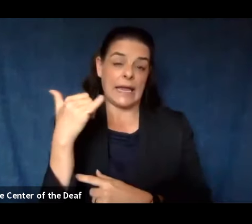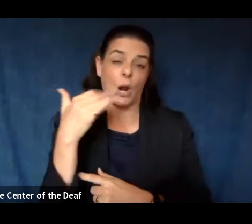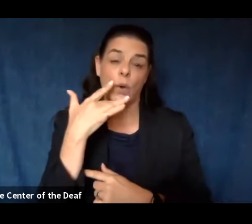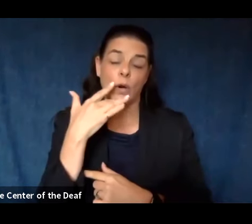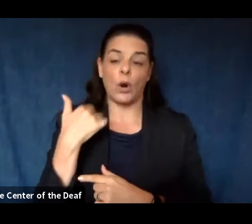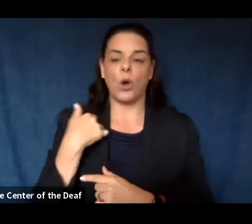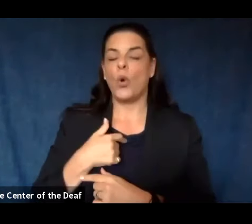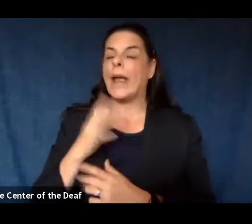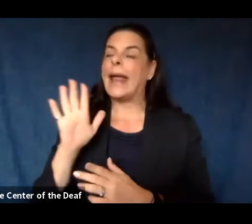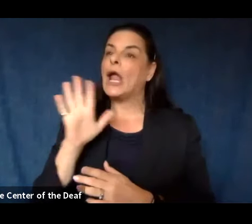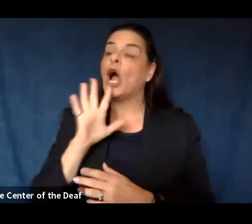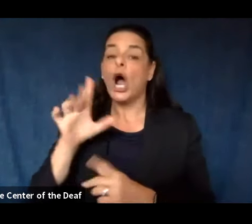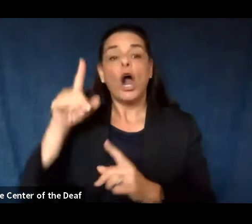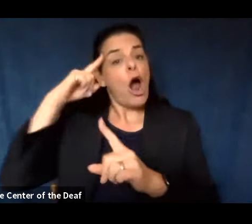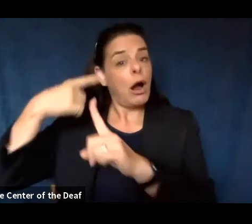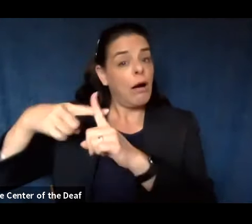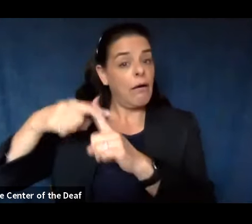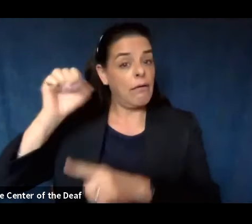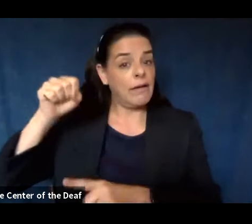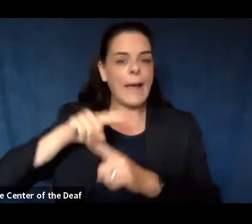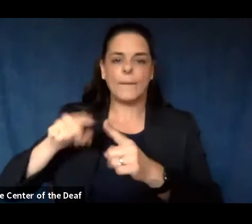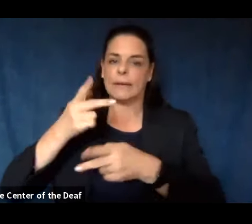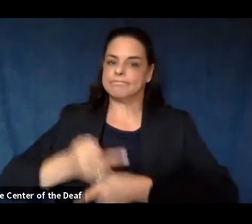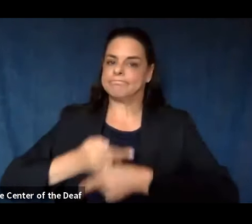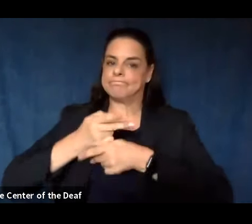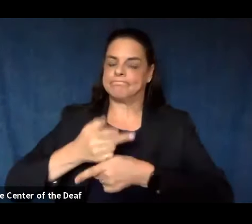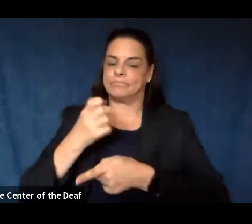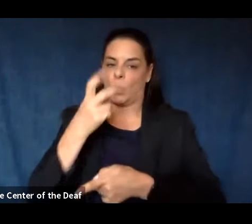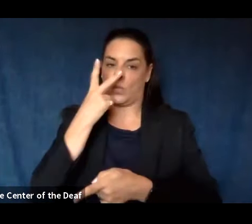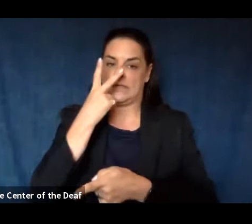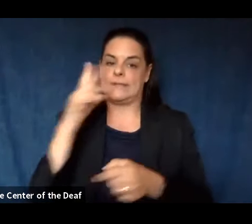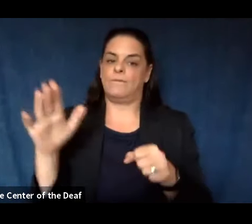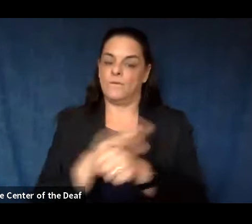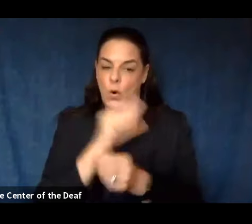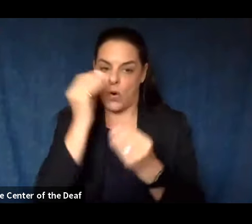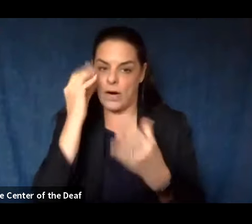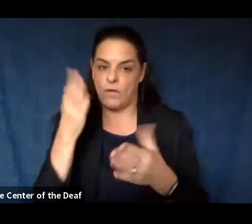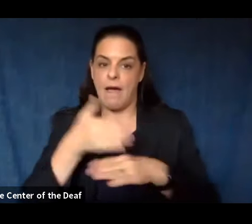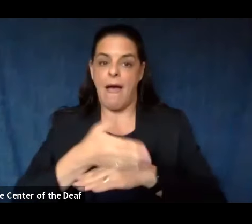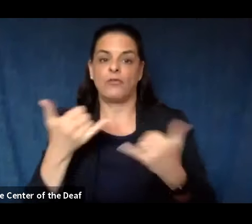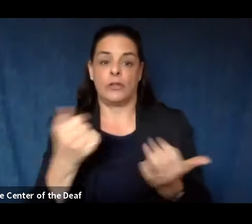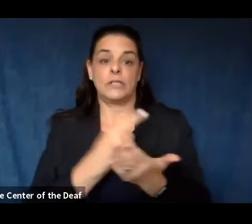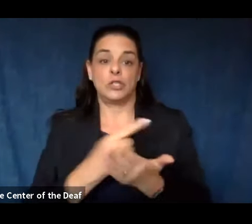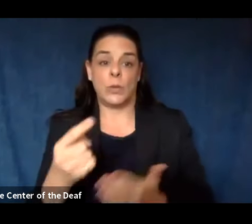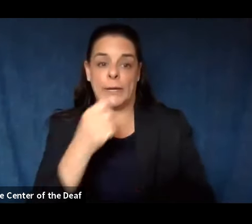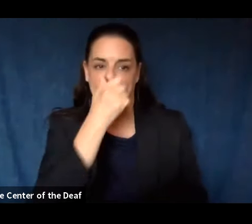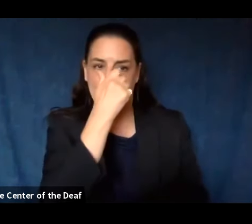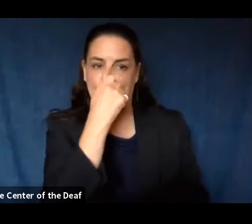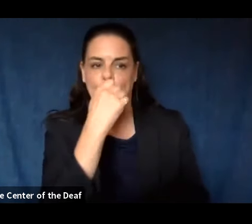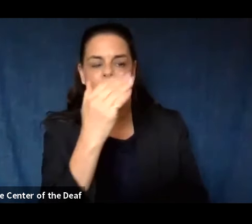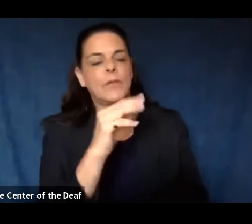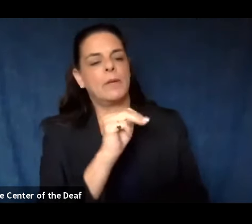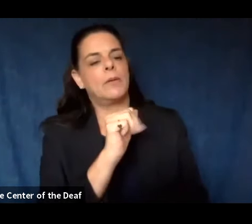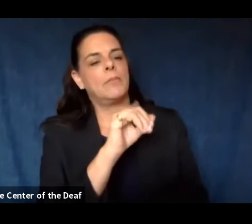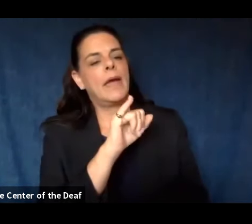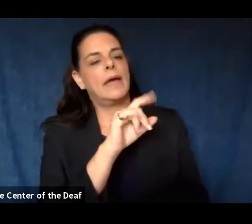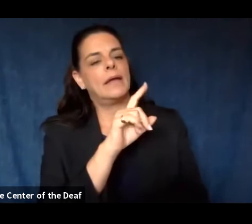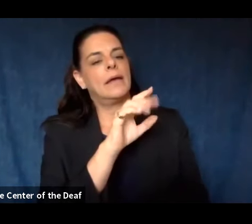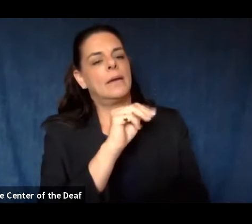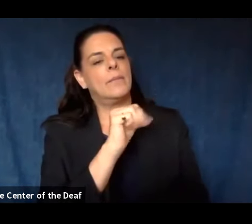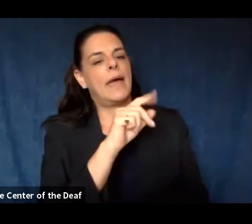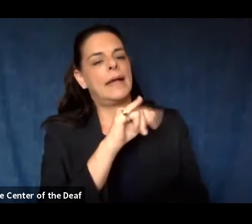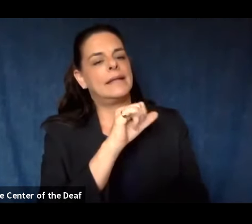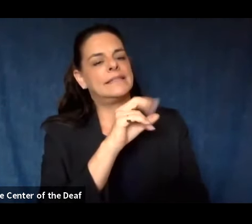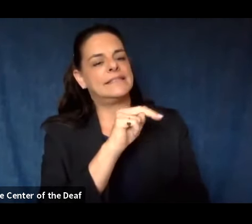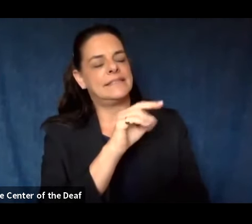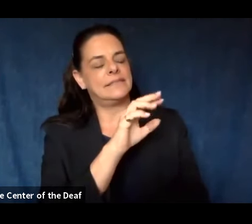cautiously optimistic, but really want to see the full data after this week. From Madison with WATE, can we get an update